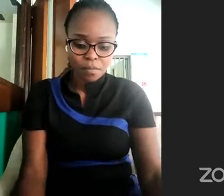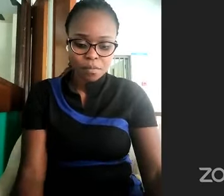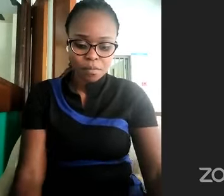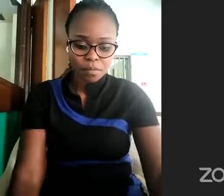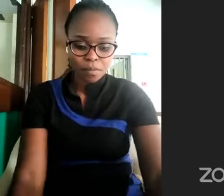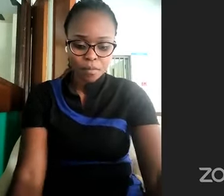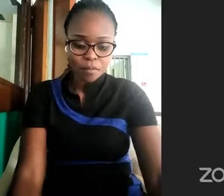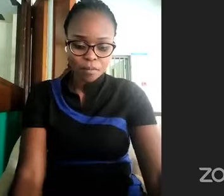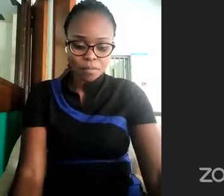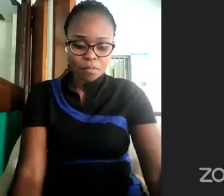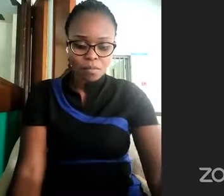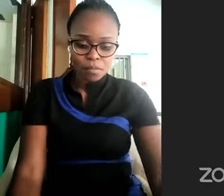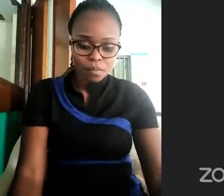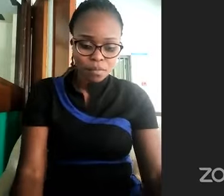Mama Annette.